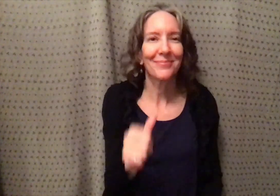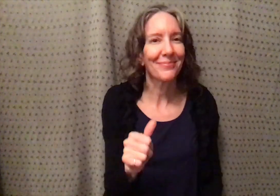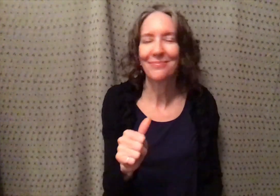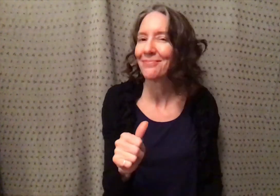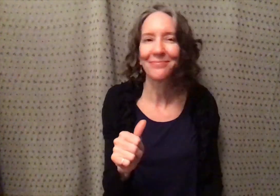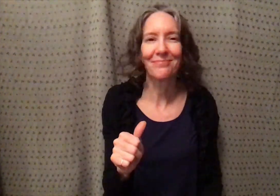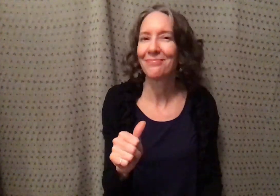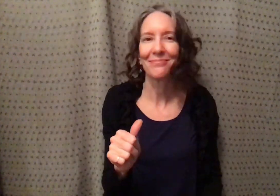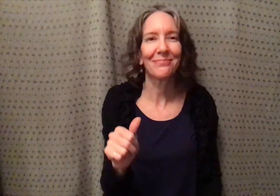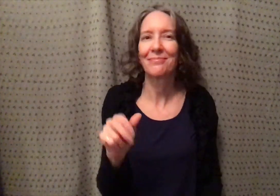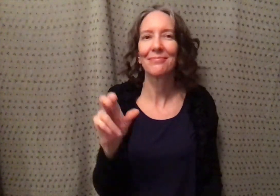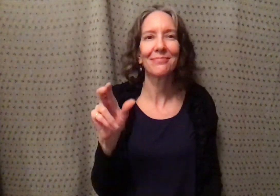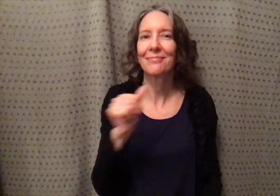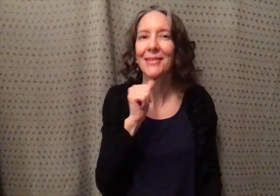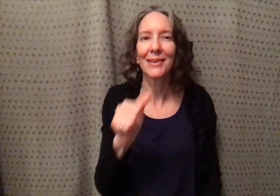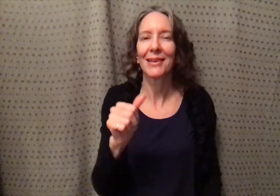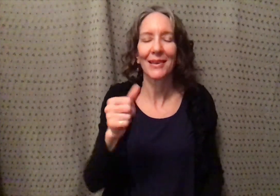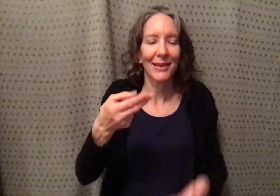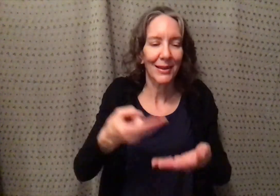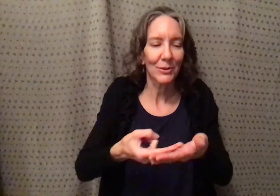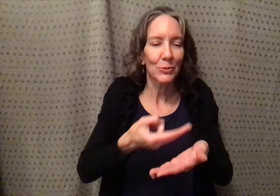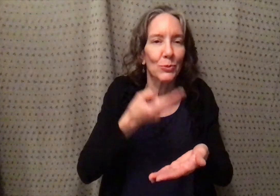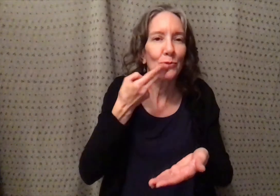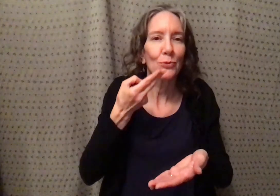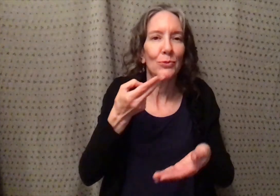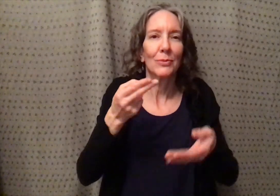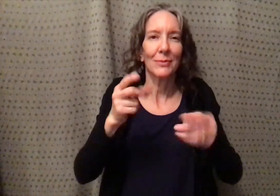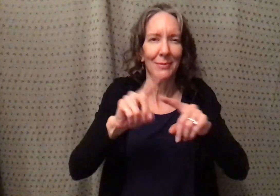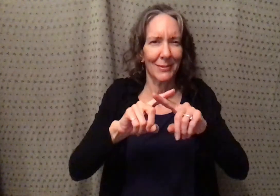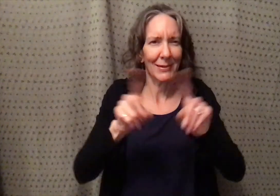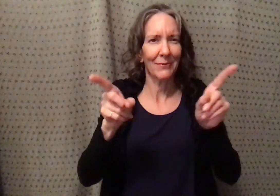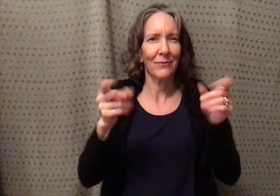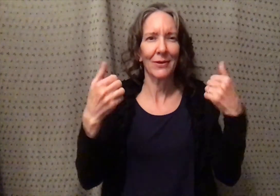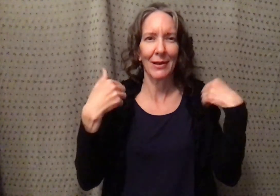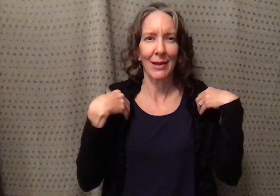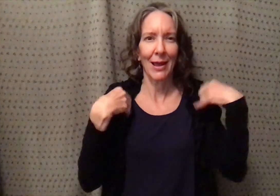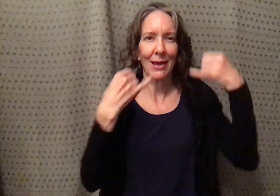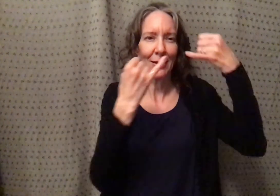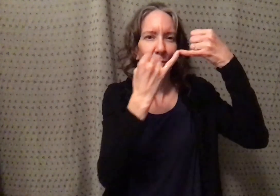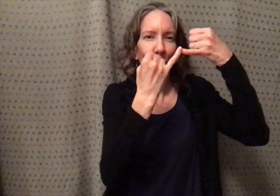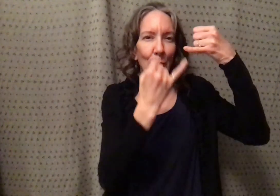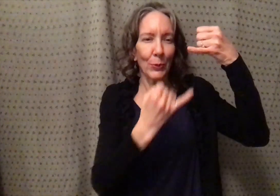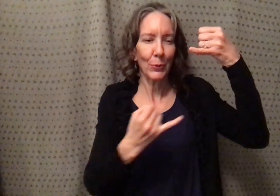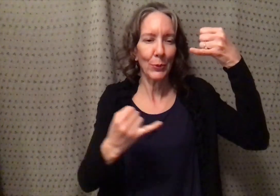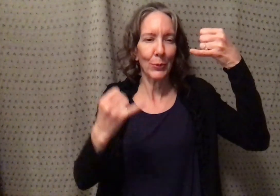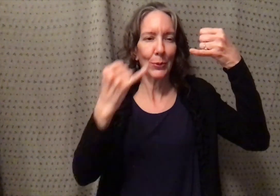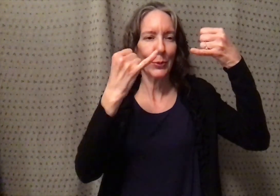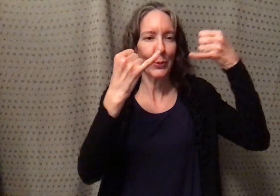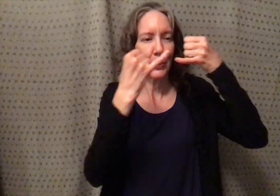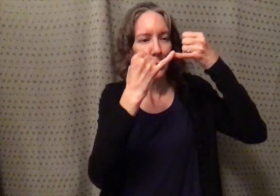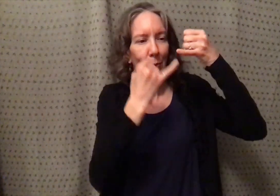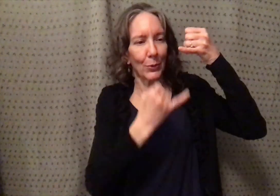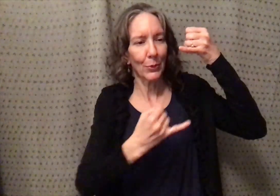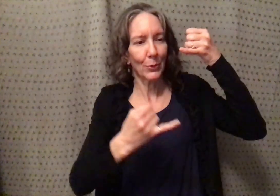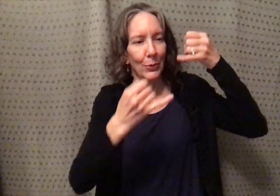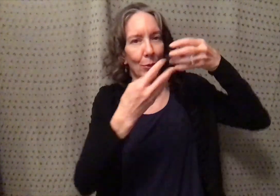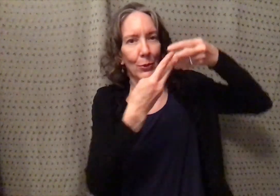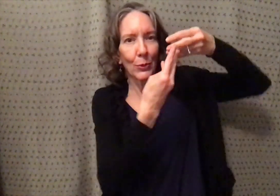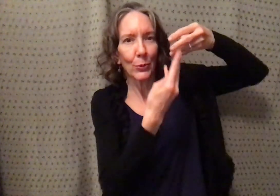it's not a spoon. No, it's not a spoon. It's different. It has these thin things that come down